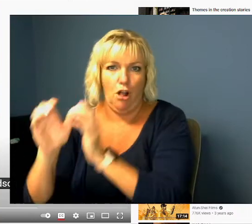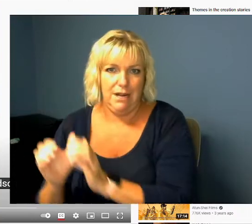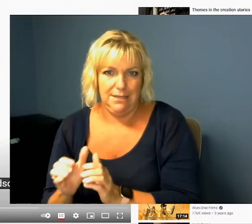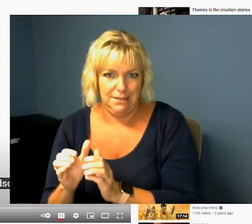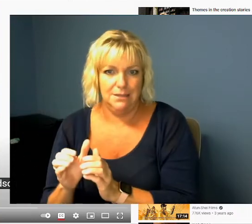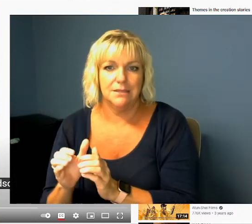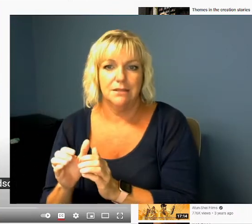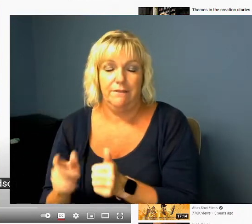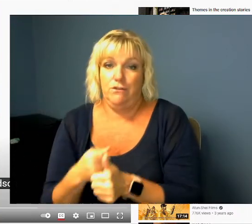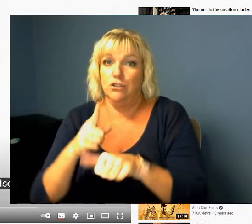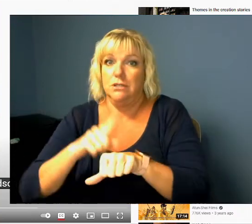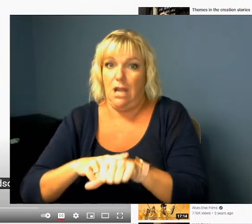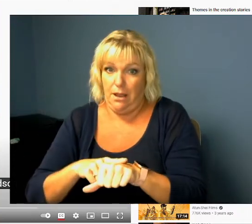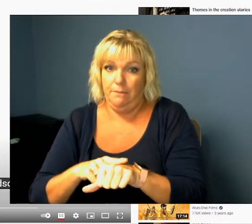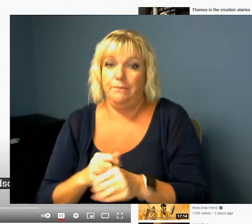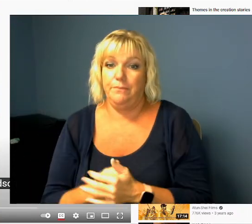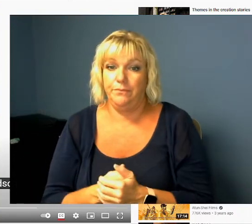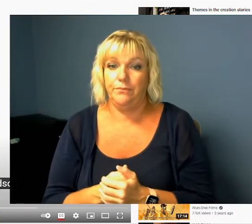native peoples.